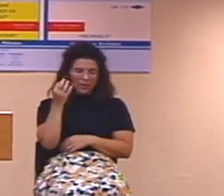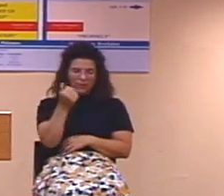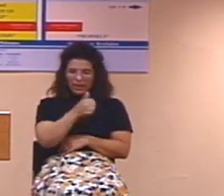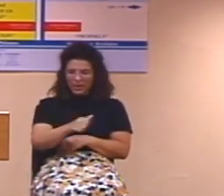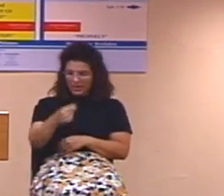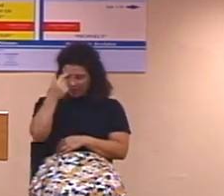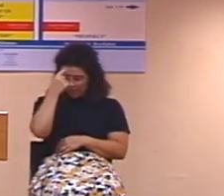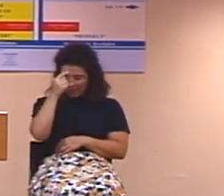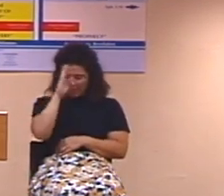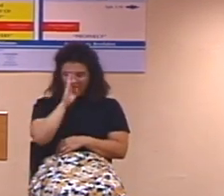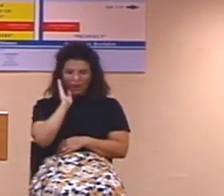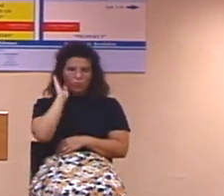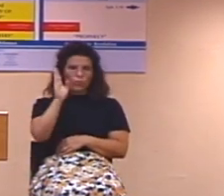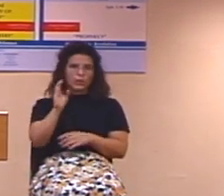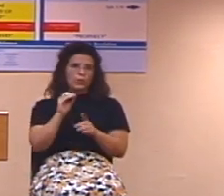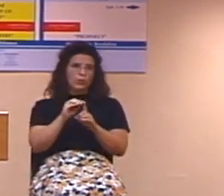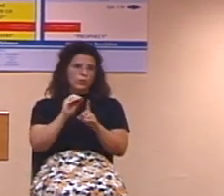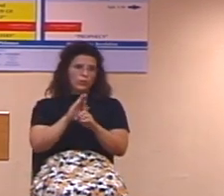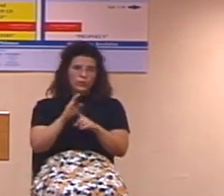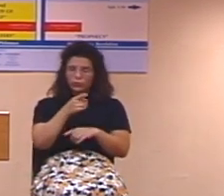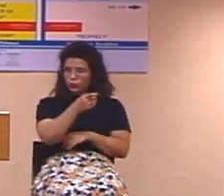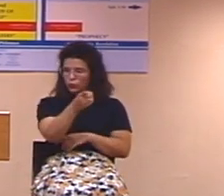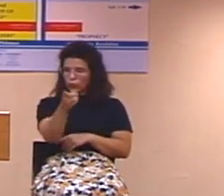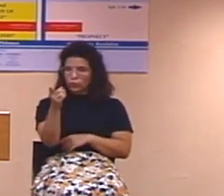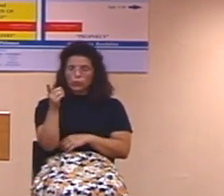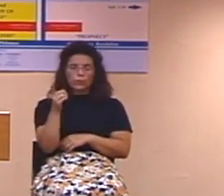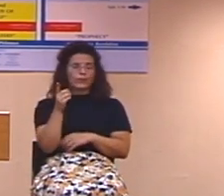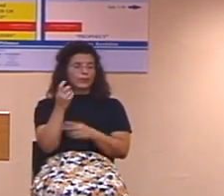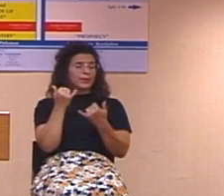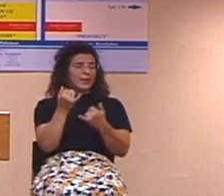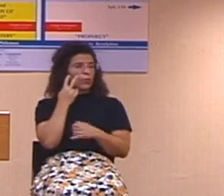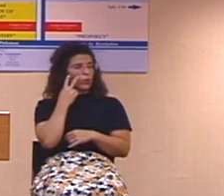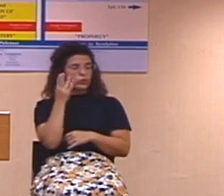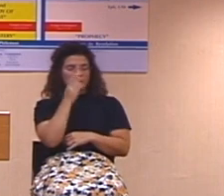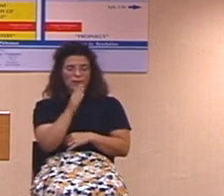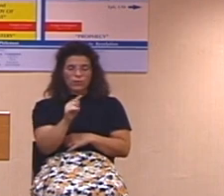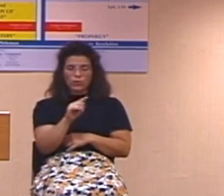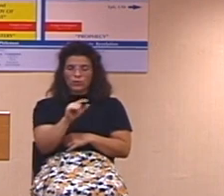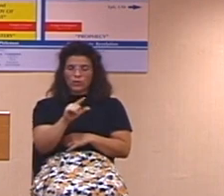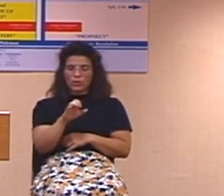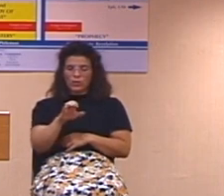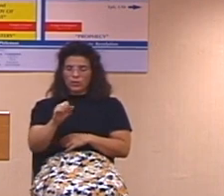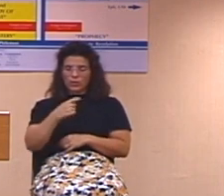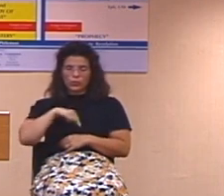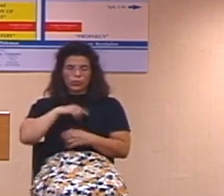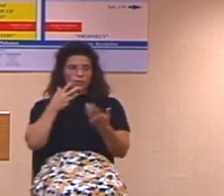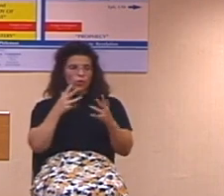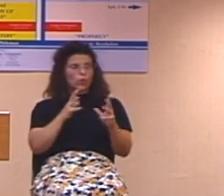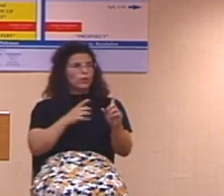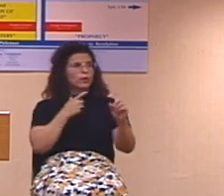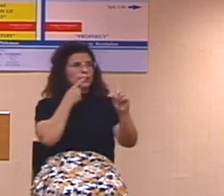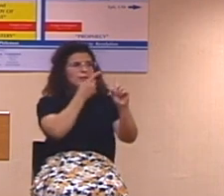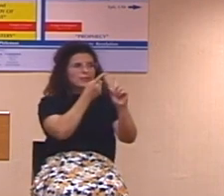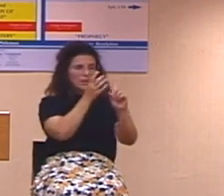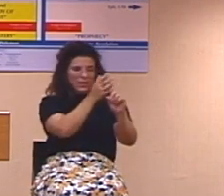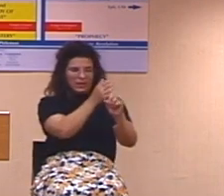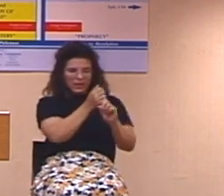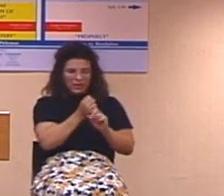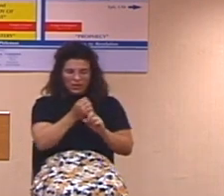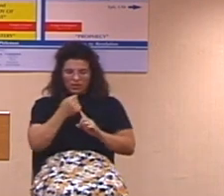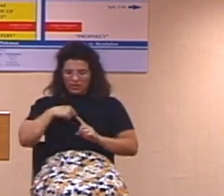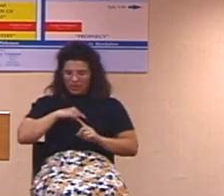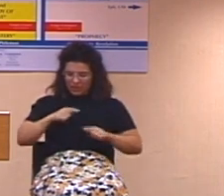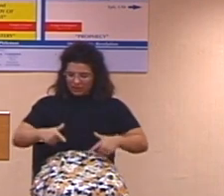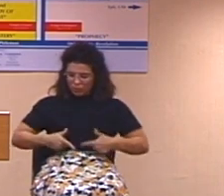otherwise minded, God shall reveal even this unto you. Now watch, nevertheless, whereto we have already attained, let us walk by the